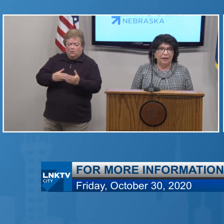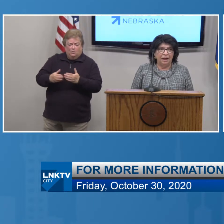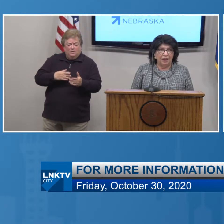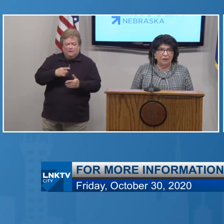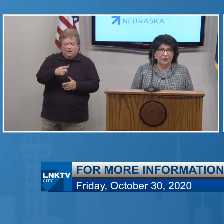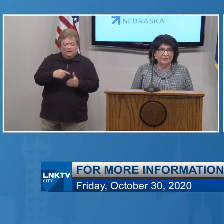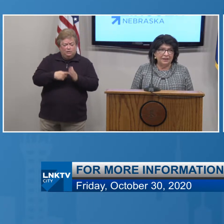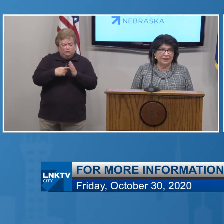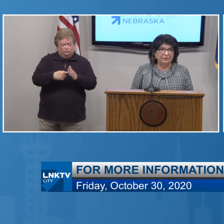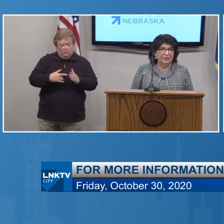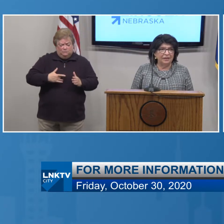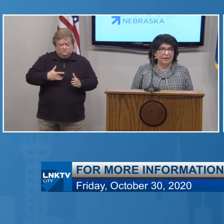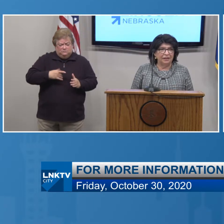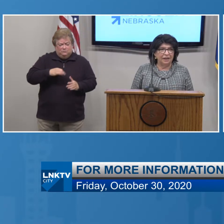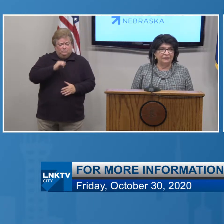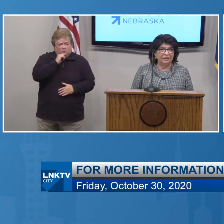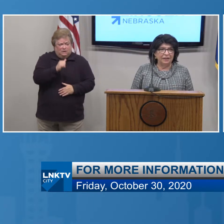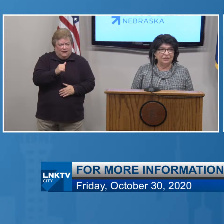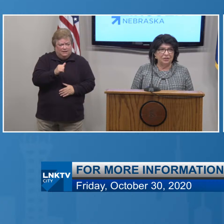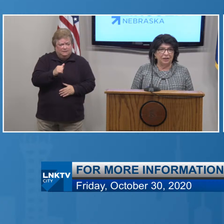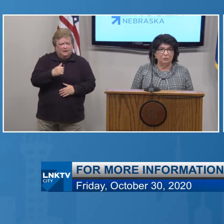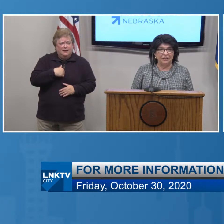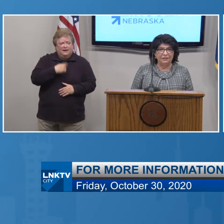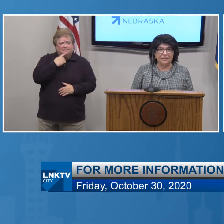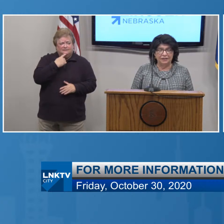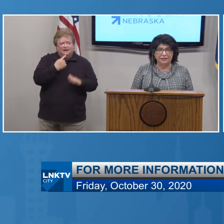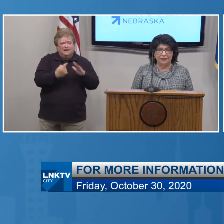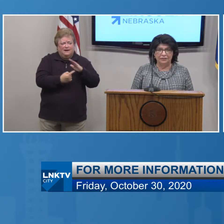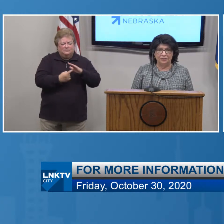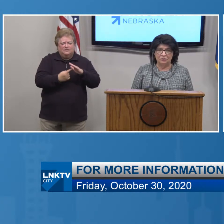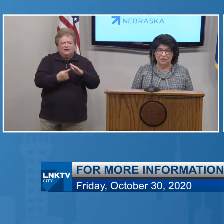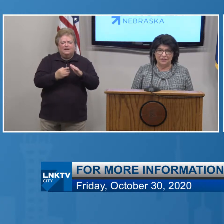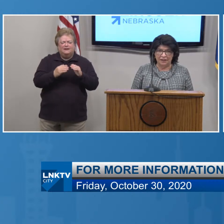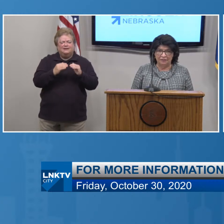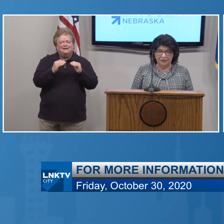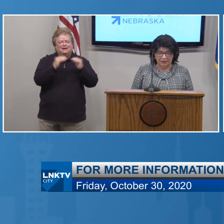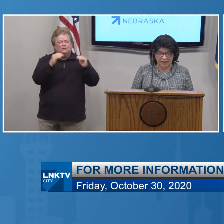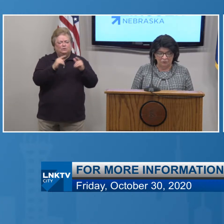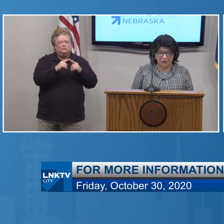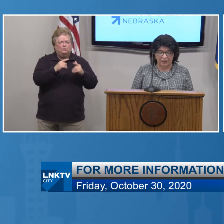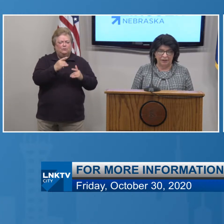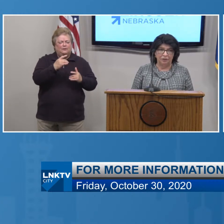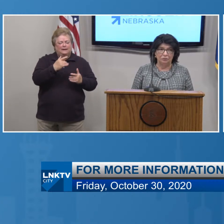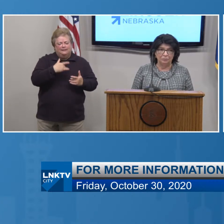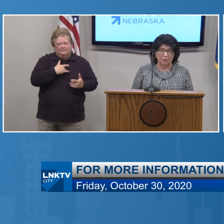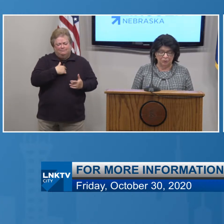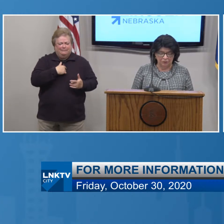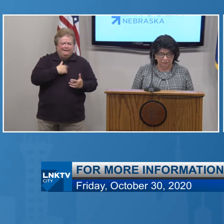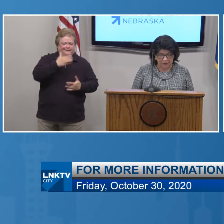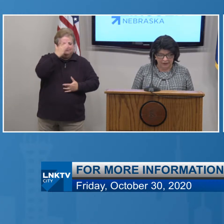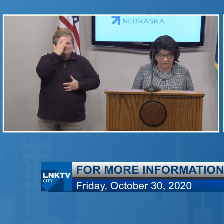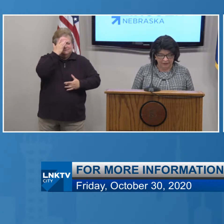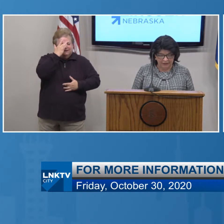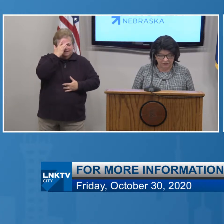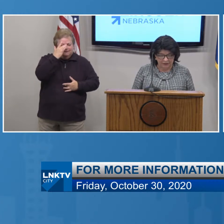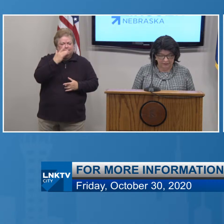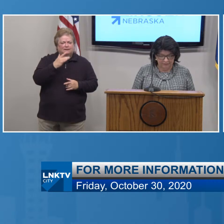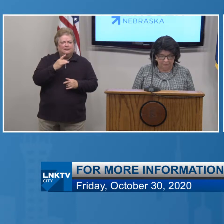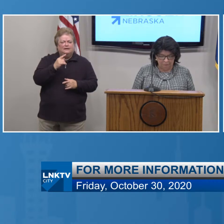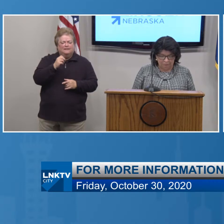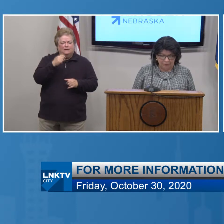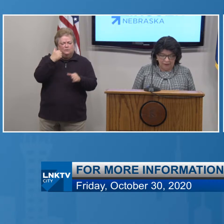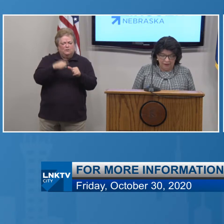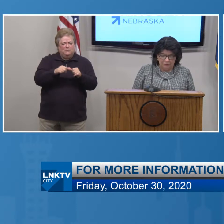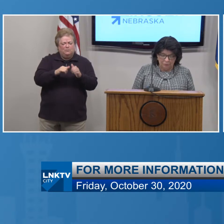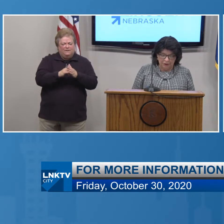symptoms. I always think of saying isolation equates to illness, so just think of it that way and you'll remember what isolation